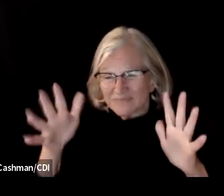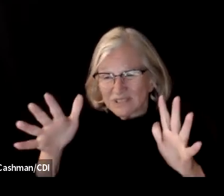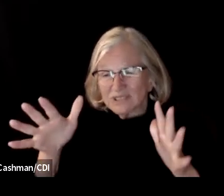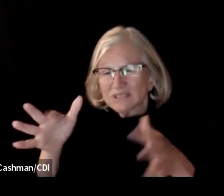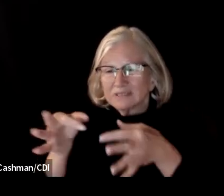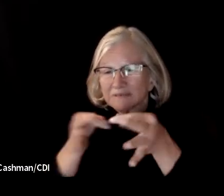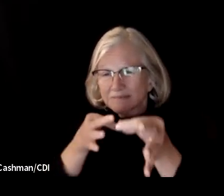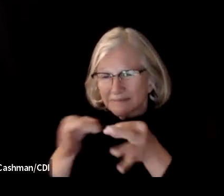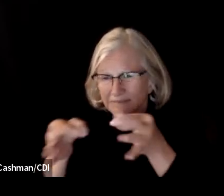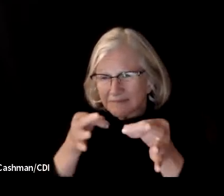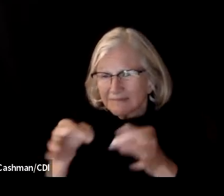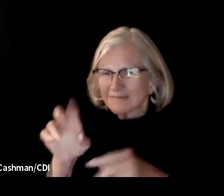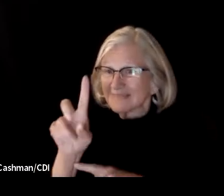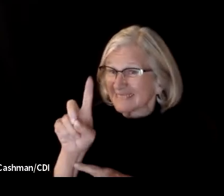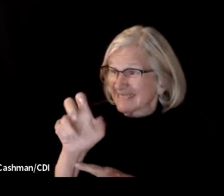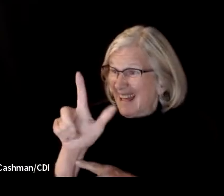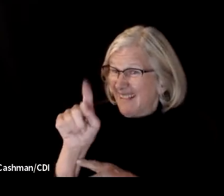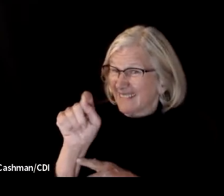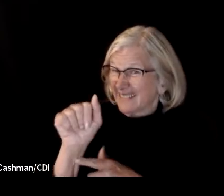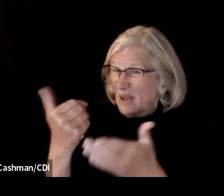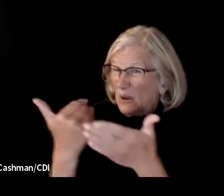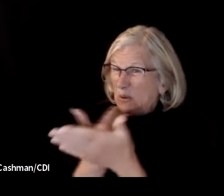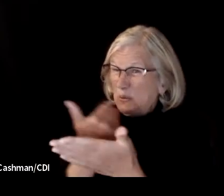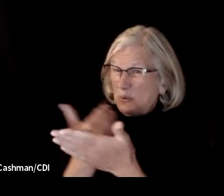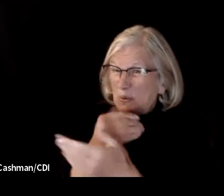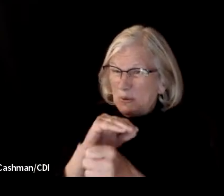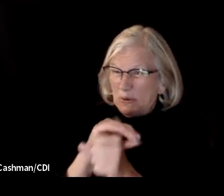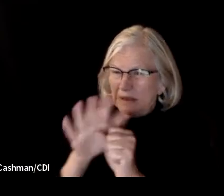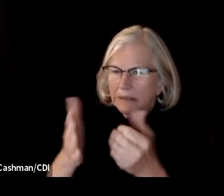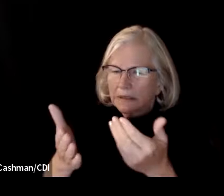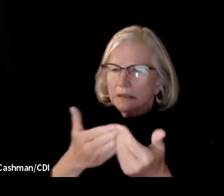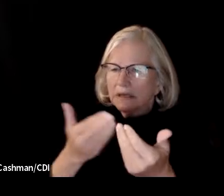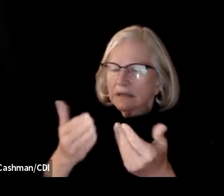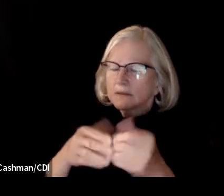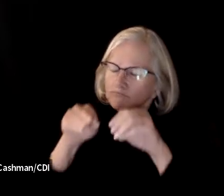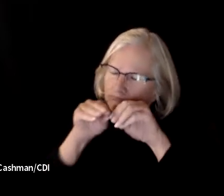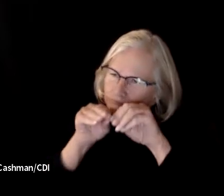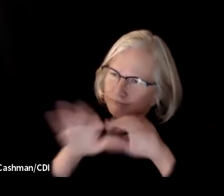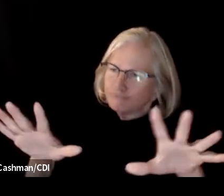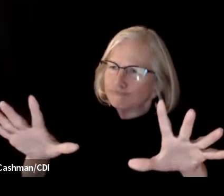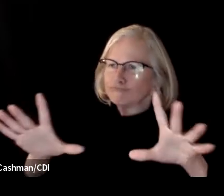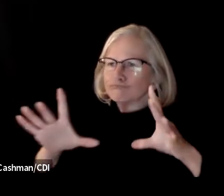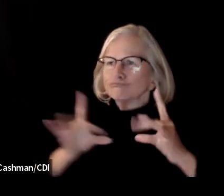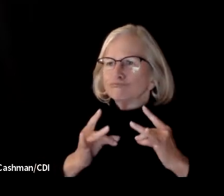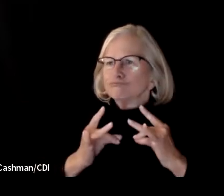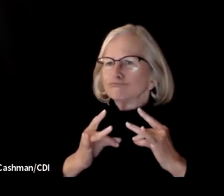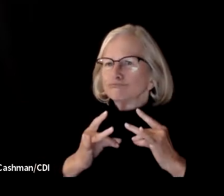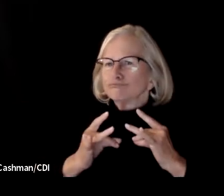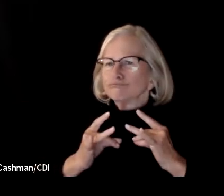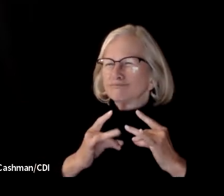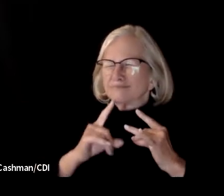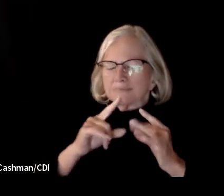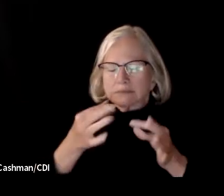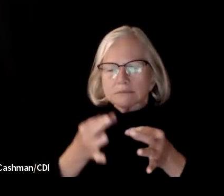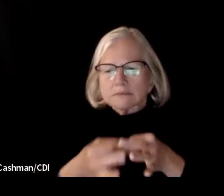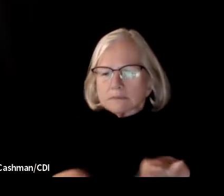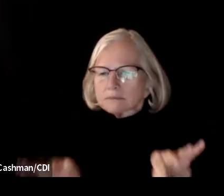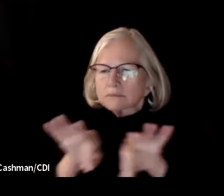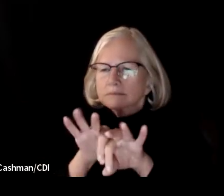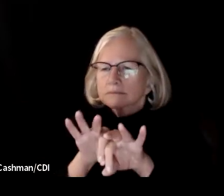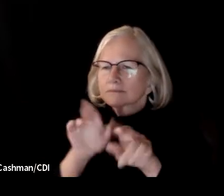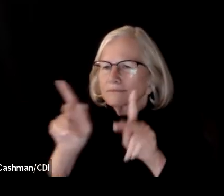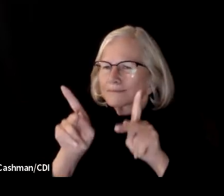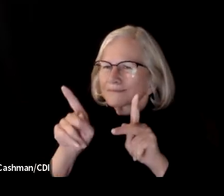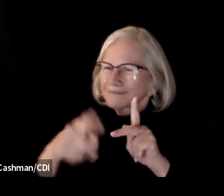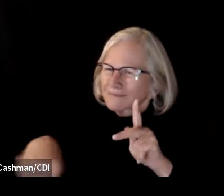an alarming ability to spread more easily. So it's more important than ever that anyone eligible for vaccination get that protection as